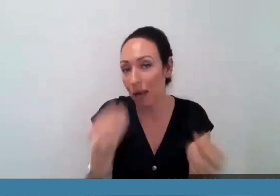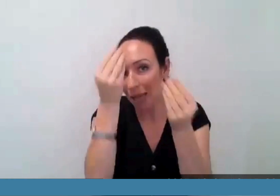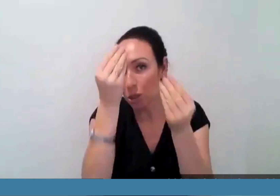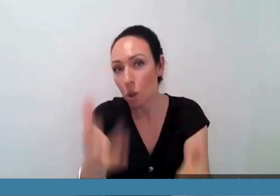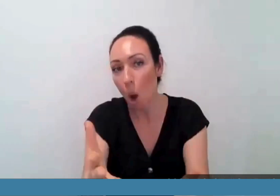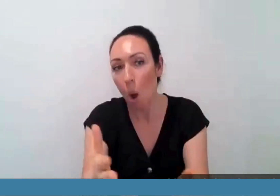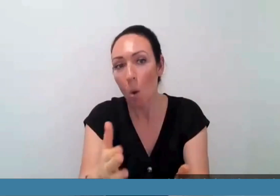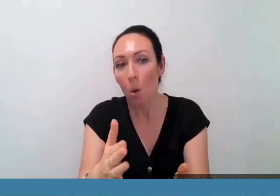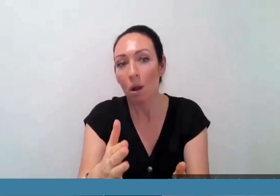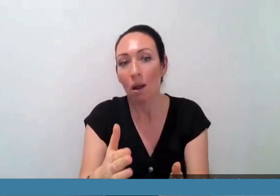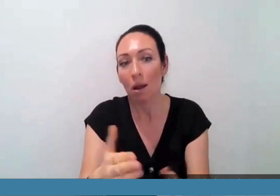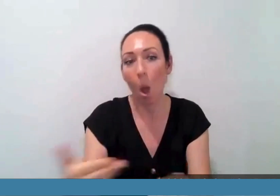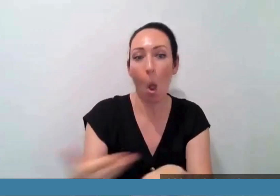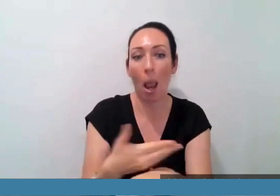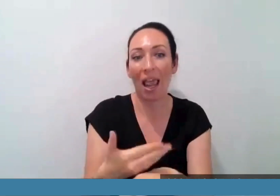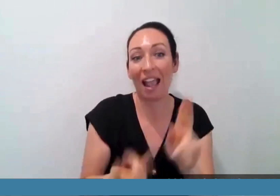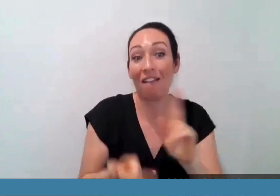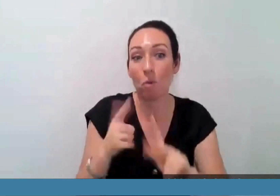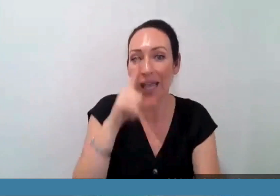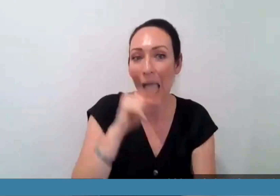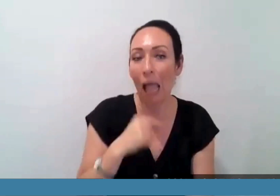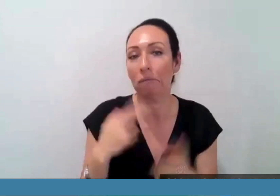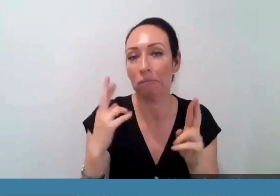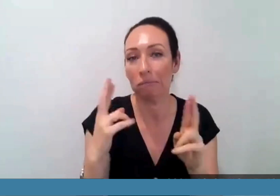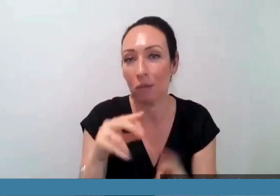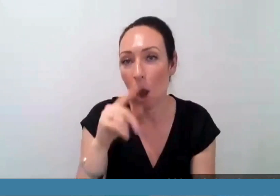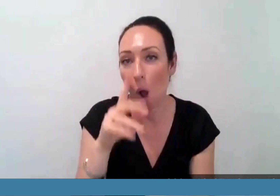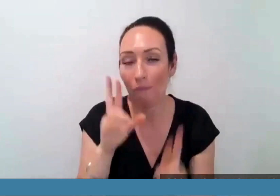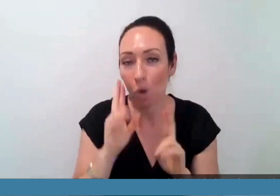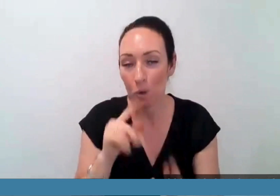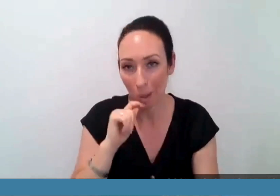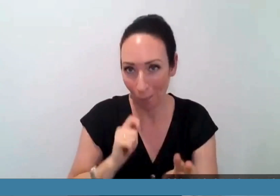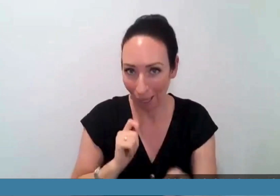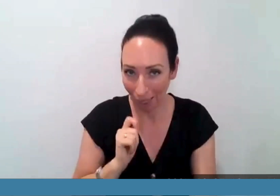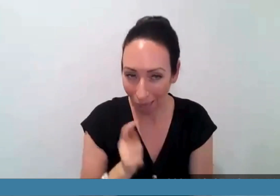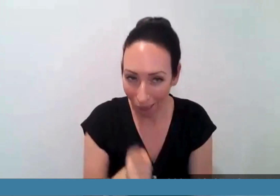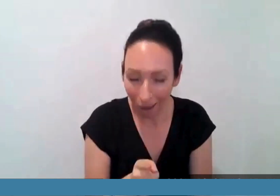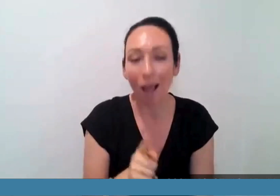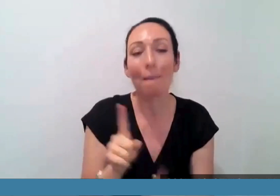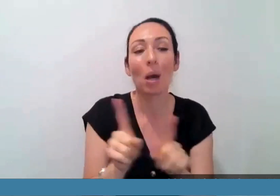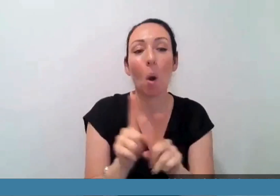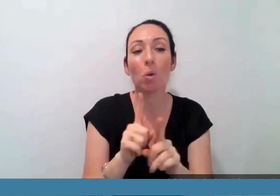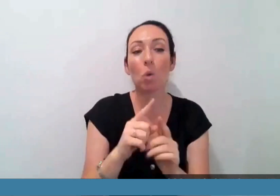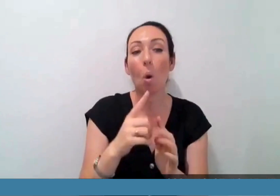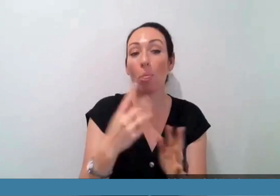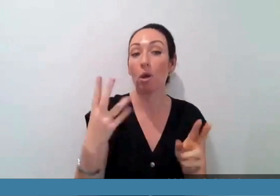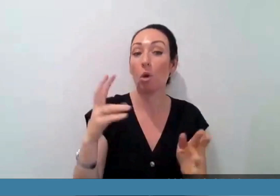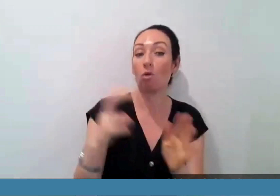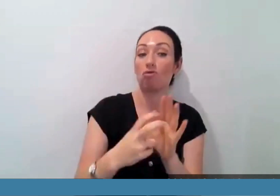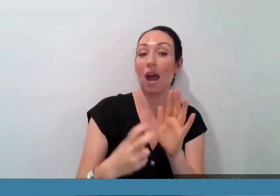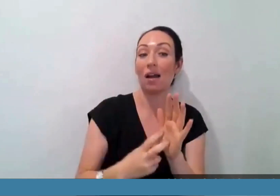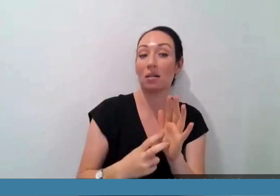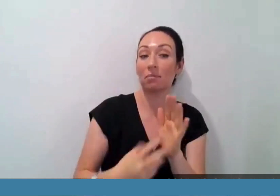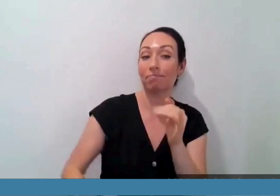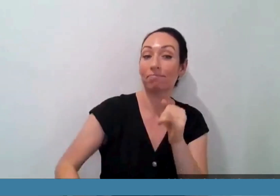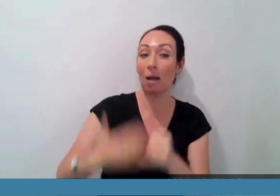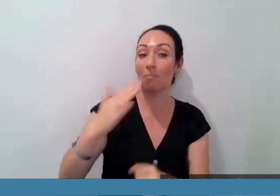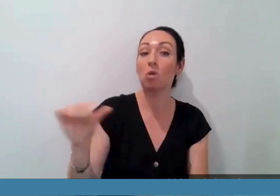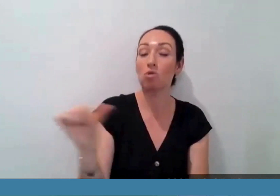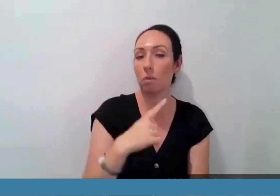course we will. And contract execution needs to occur really quickly. This is an important point